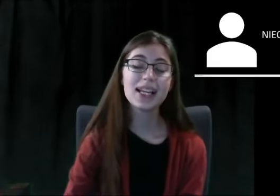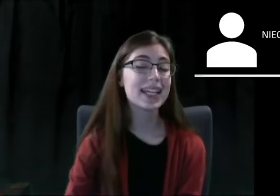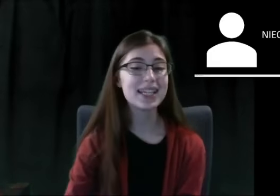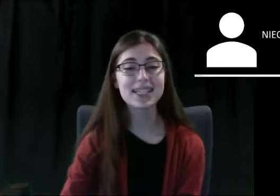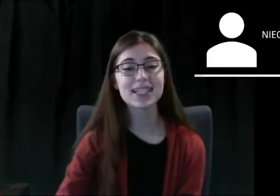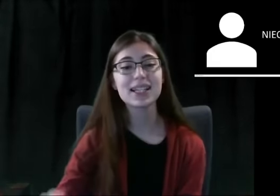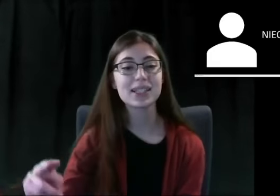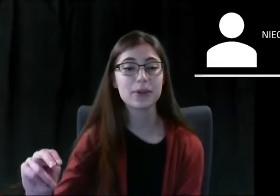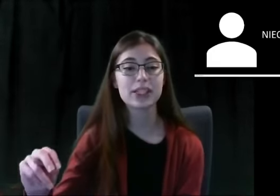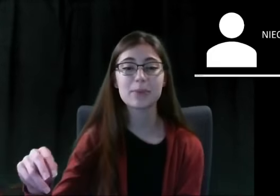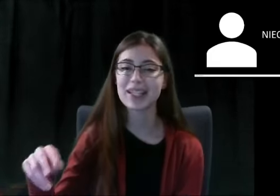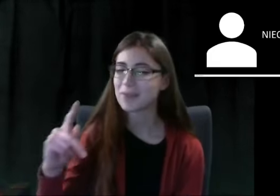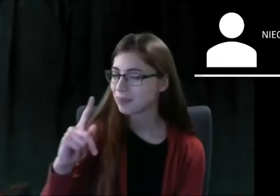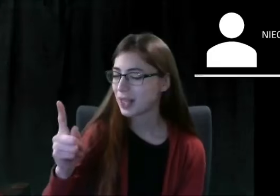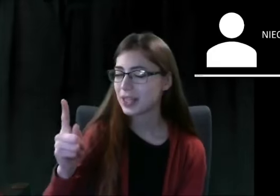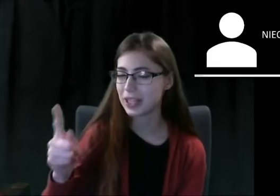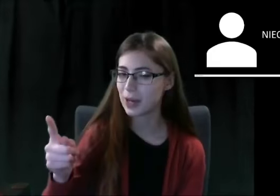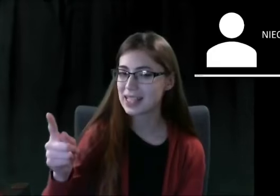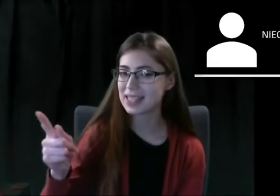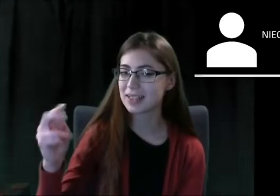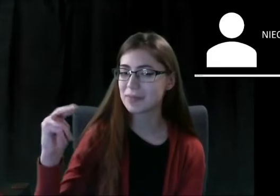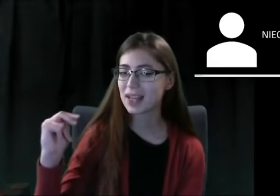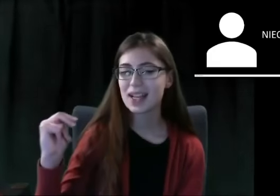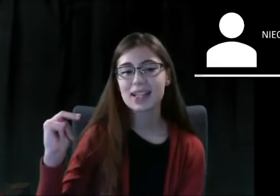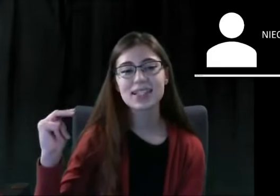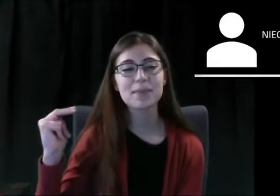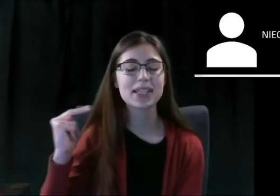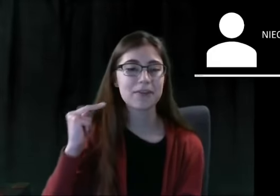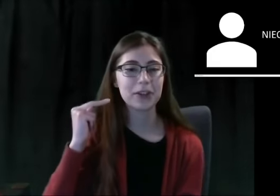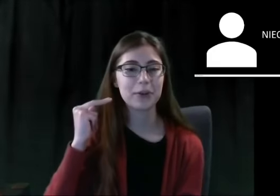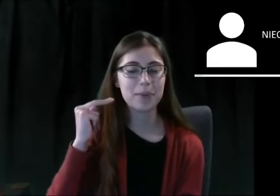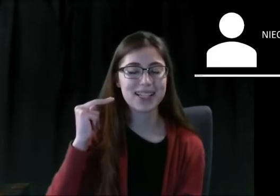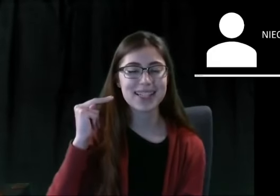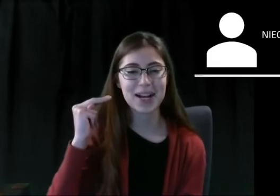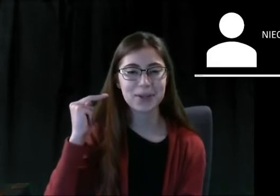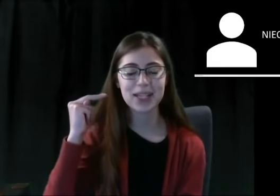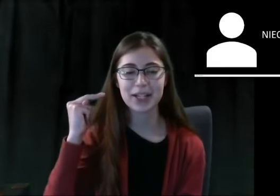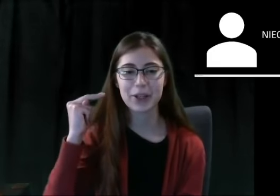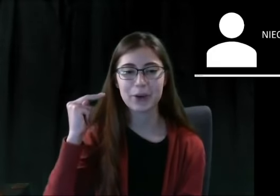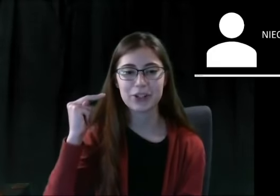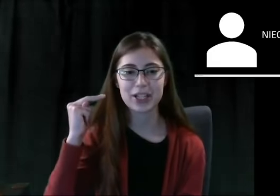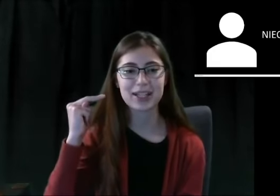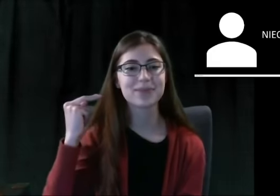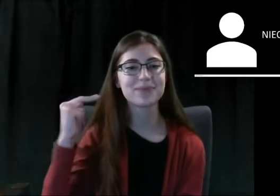Niece is going to be, you guessed it, same as nephew, but down near your cheek.